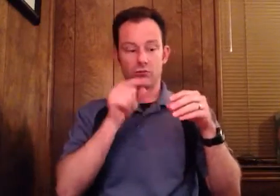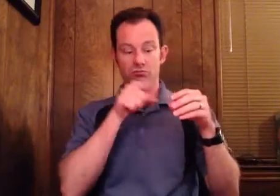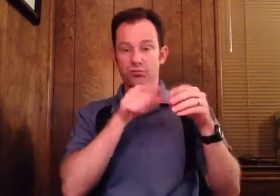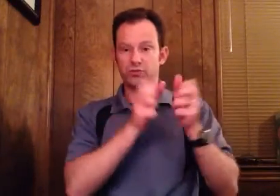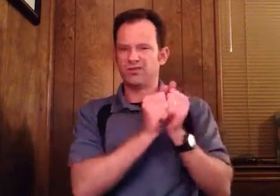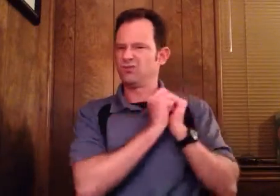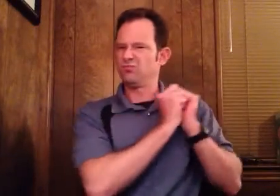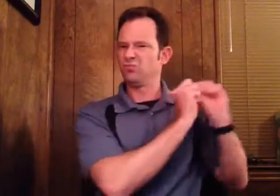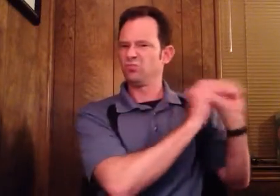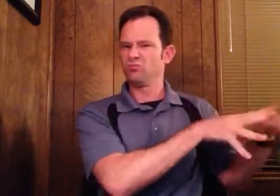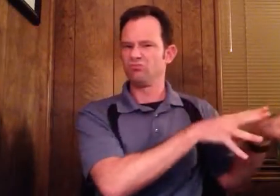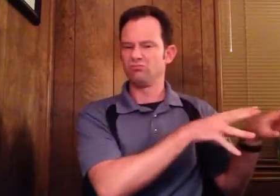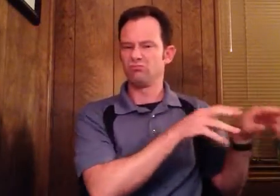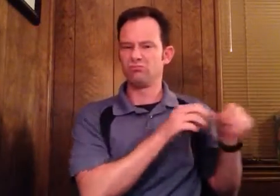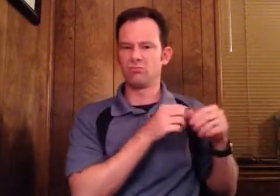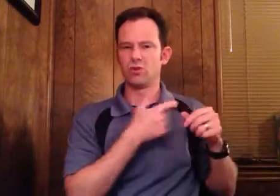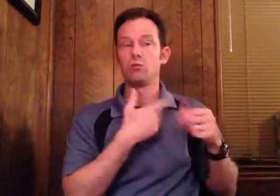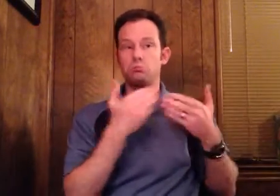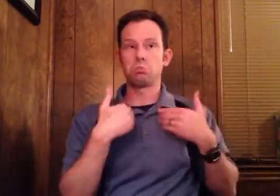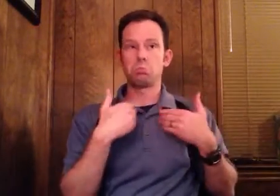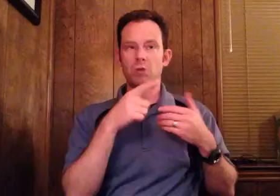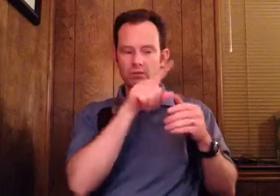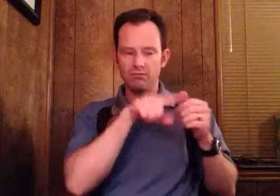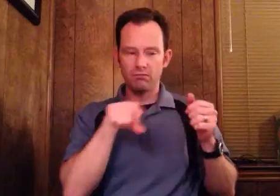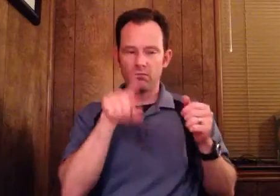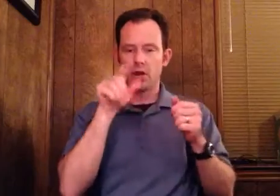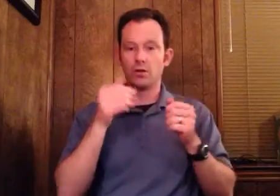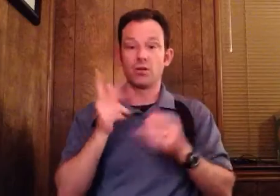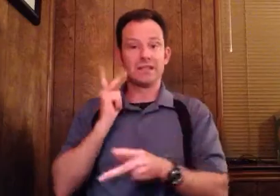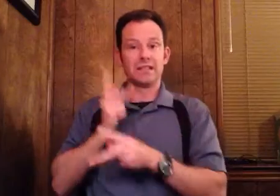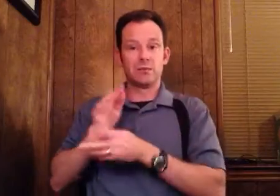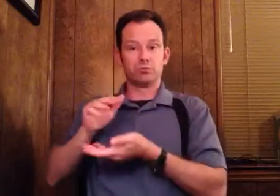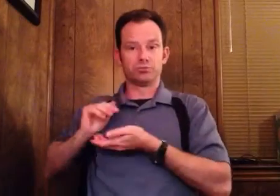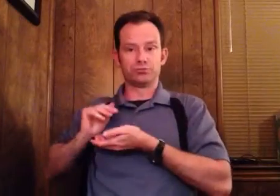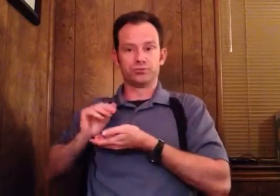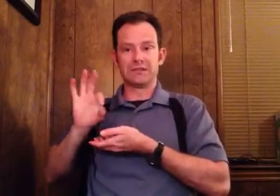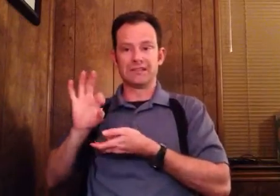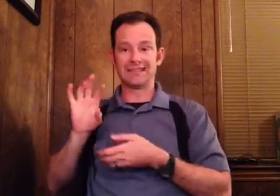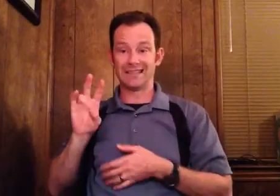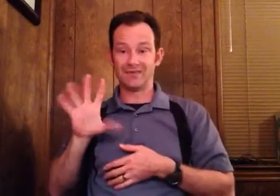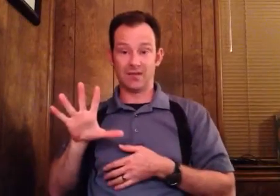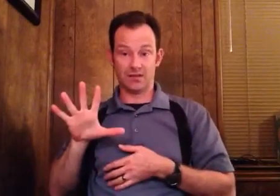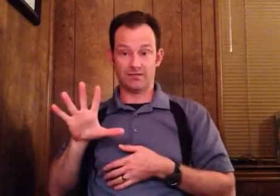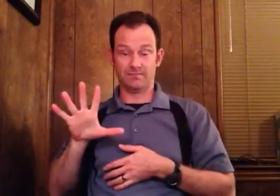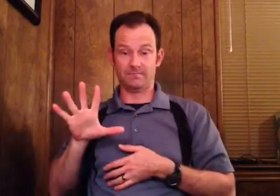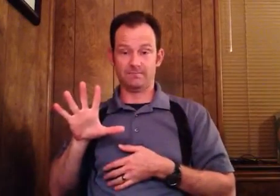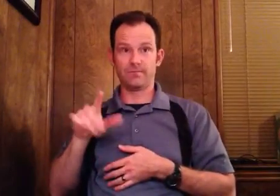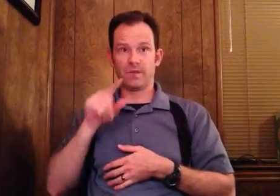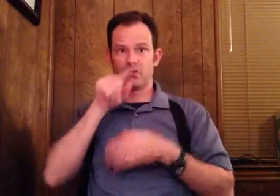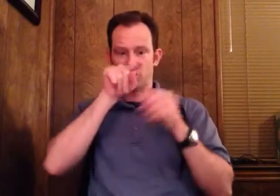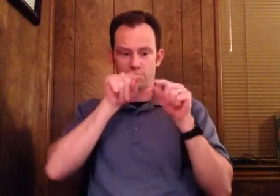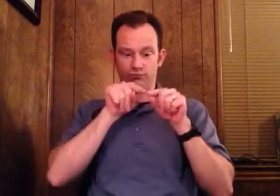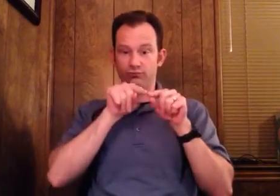Okay, so we have those. Now she keeps 75, so it looks like this part's going to represent the